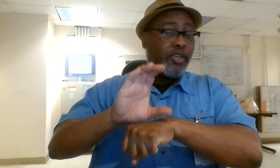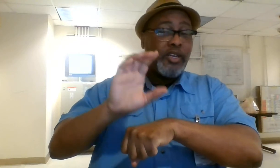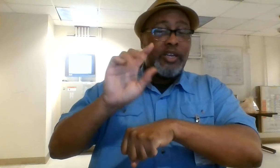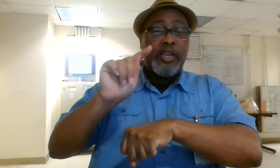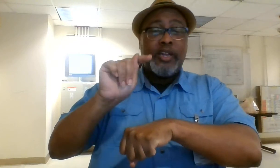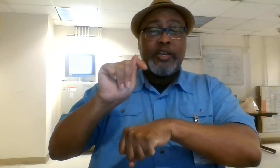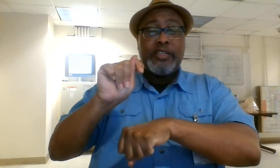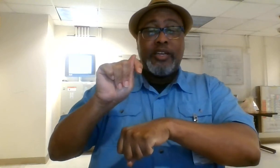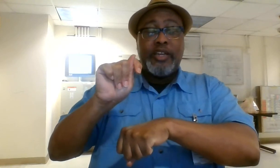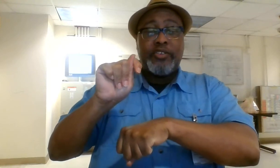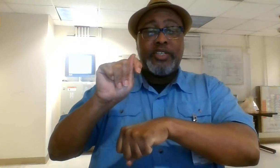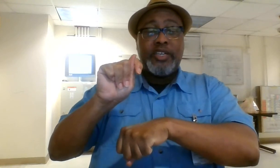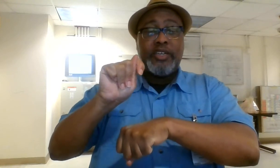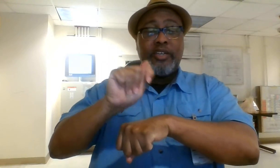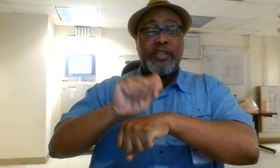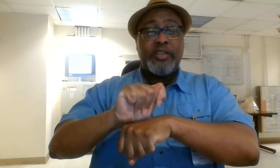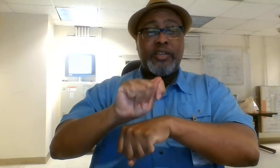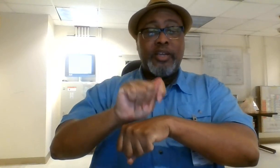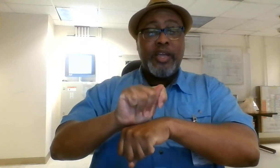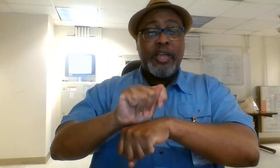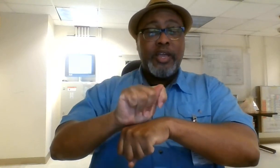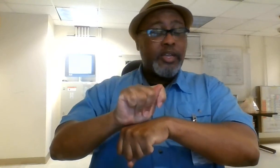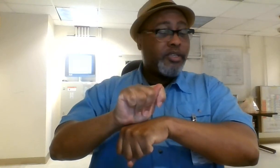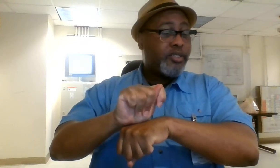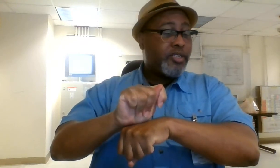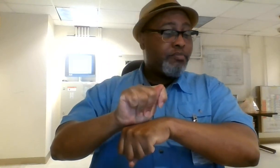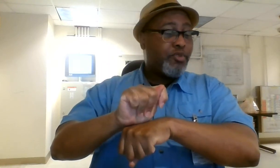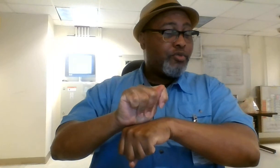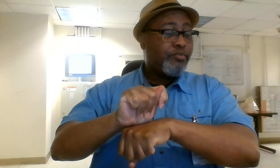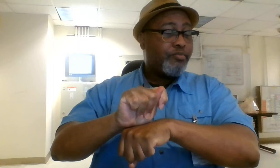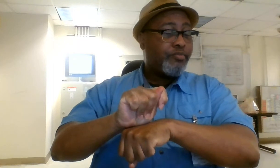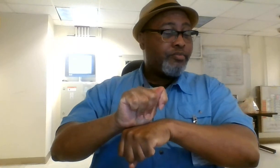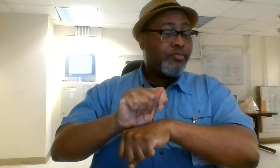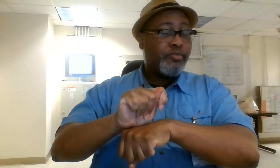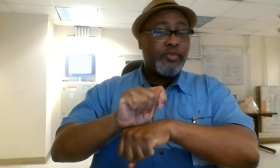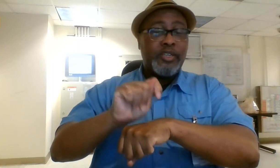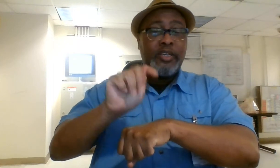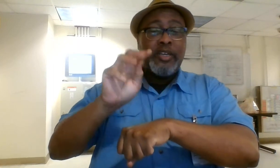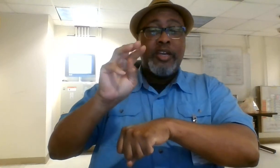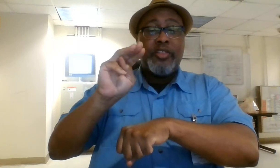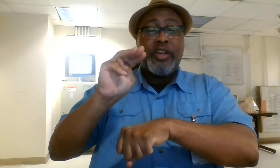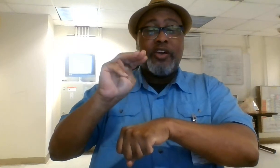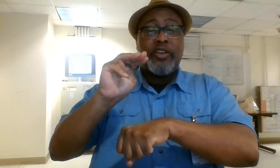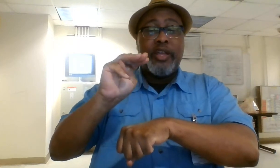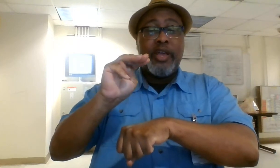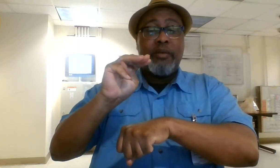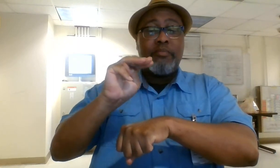The letter T. Temple. The letter M.